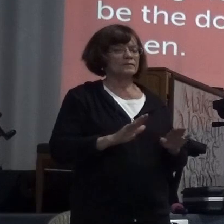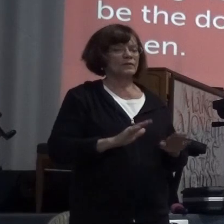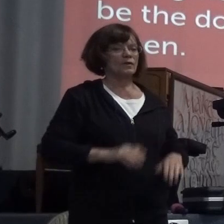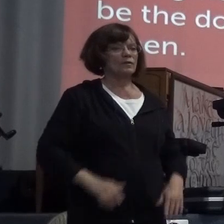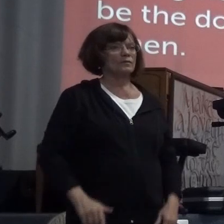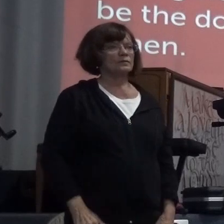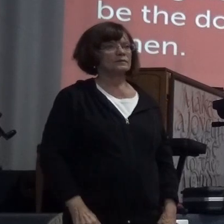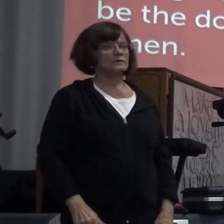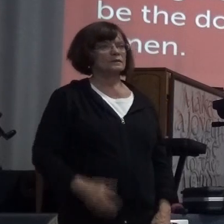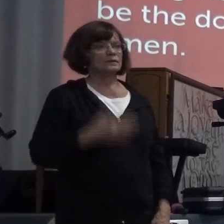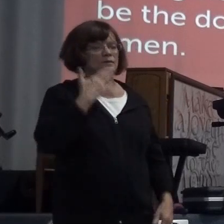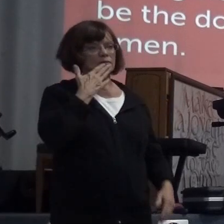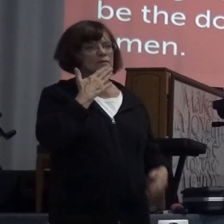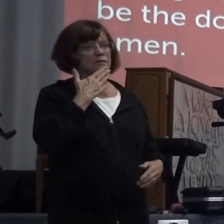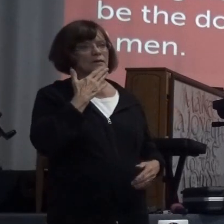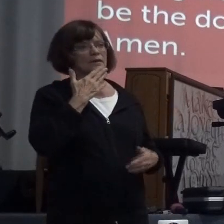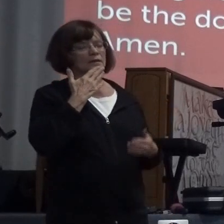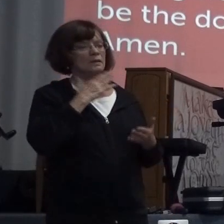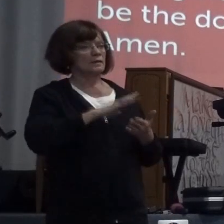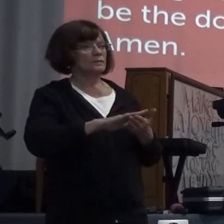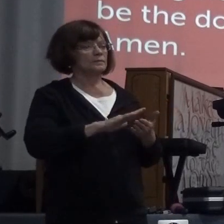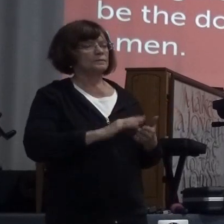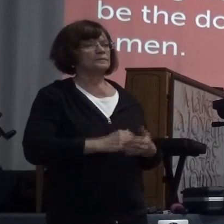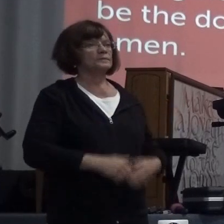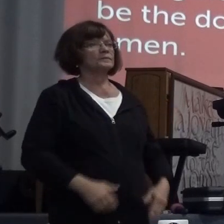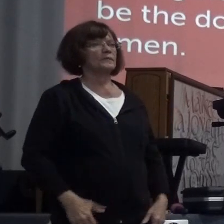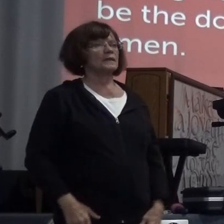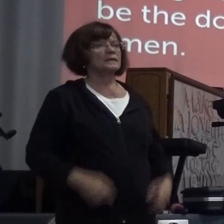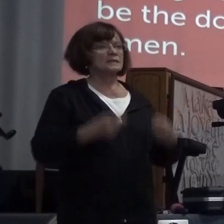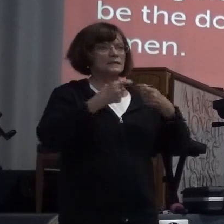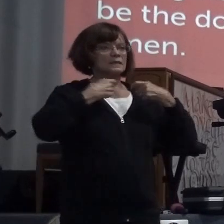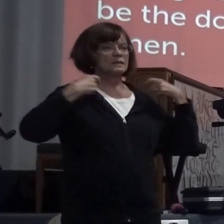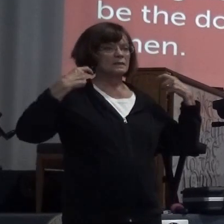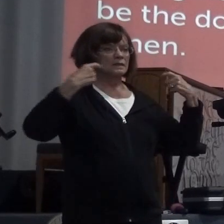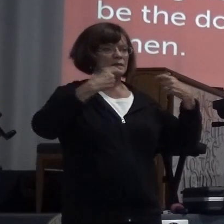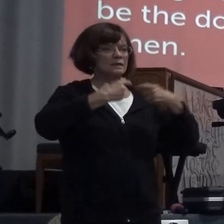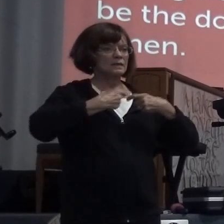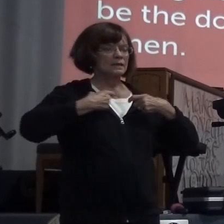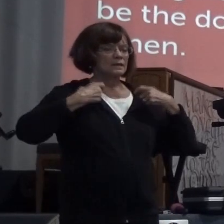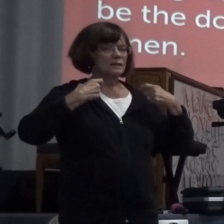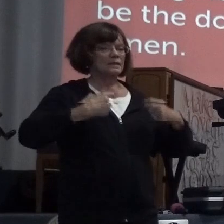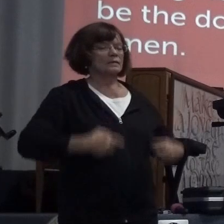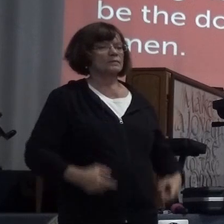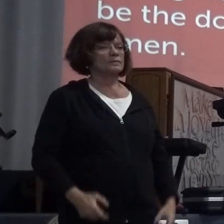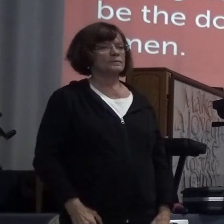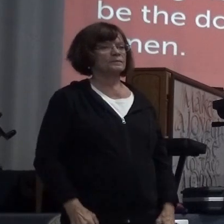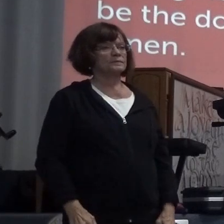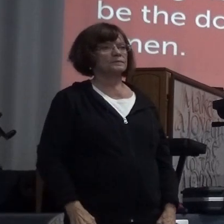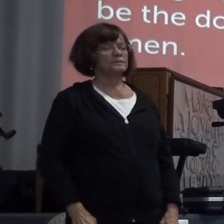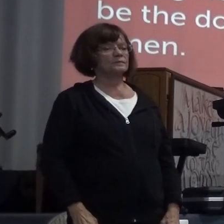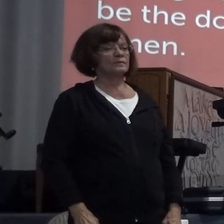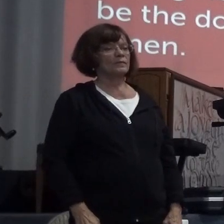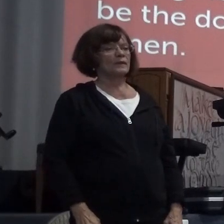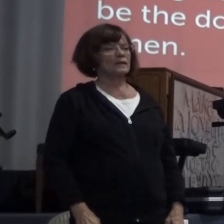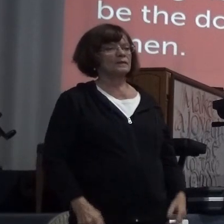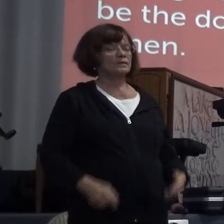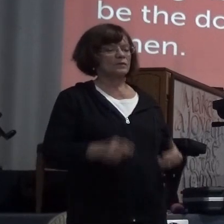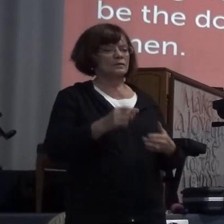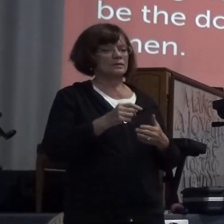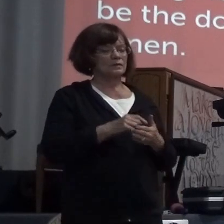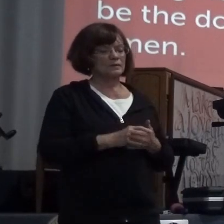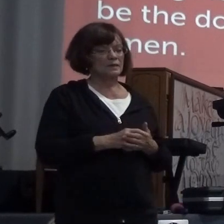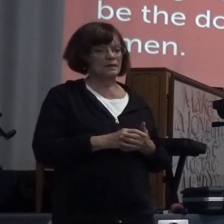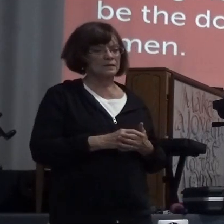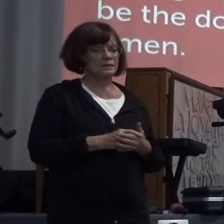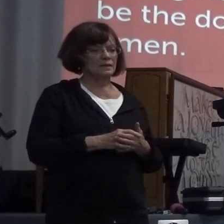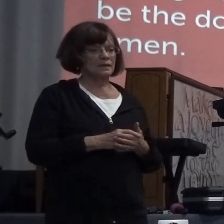no benefit to that. That's sin. I don't need to go into sin because of what he's doing or what he thinks. I don't even have